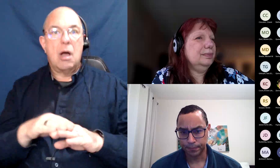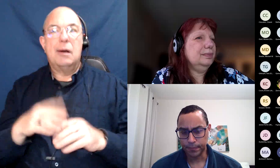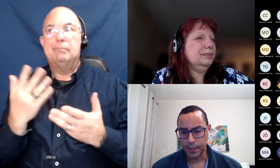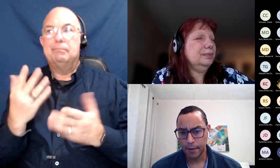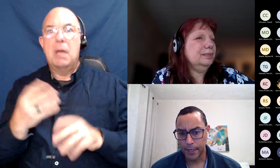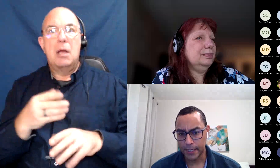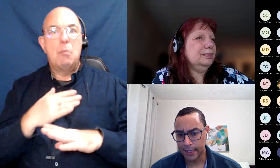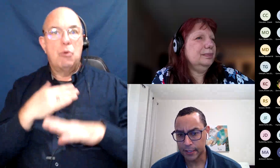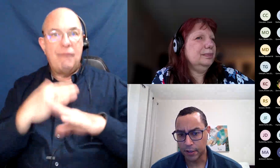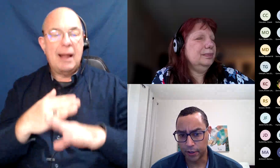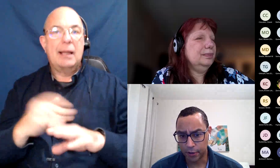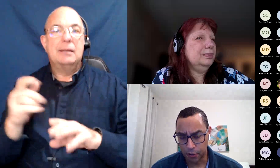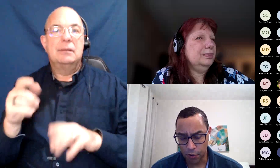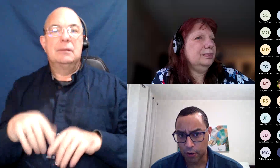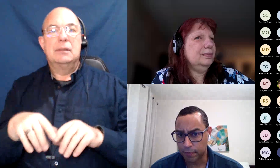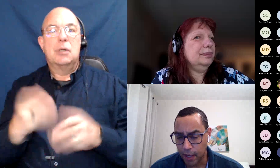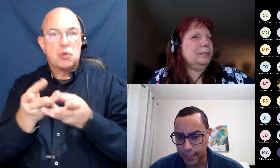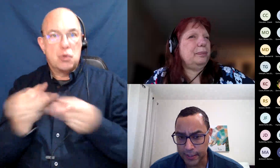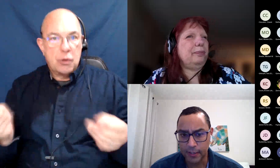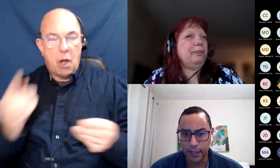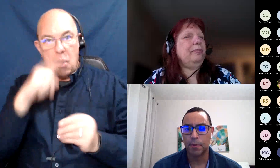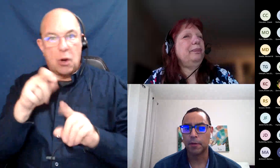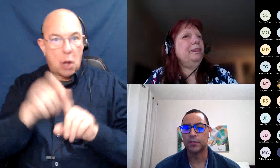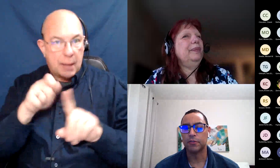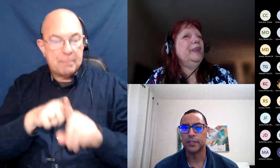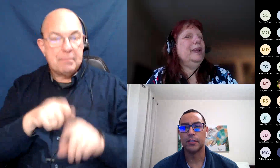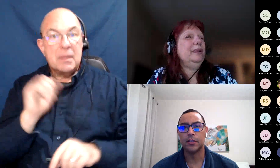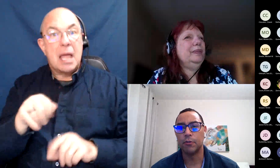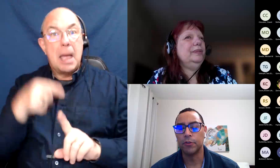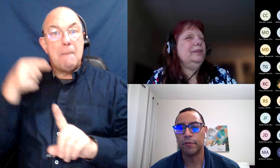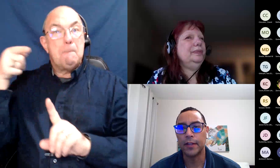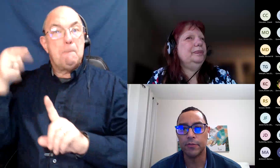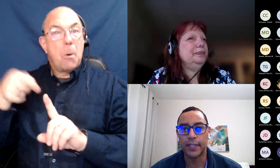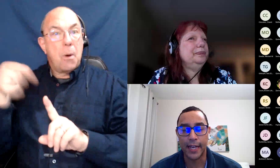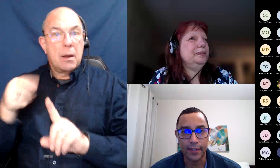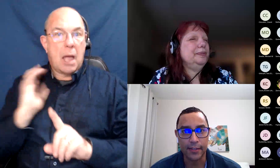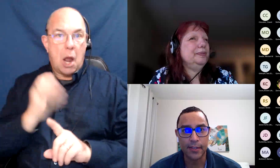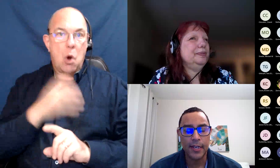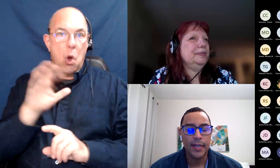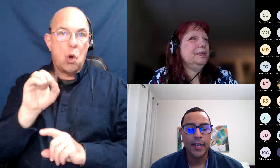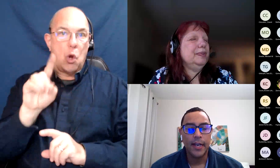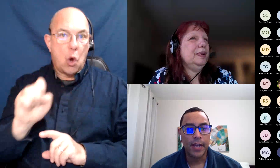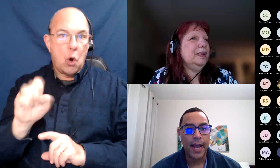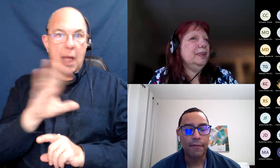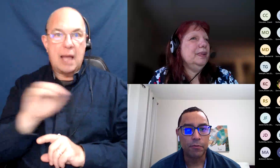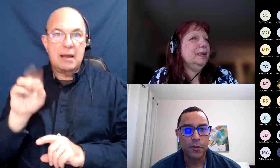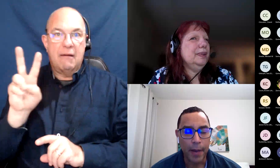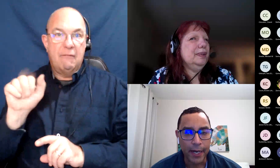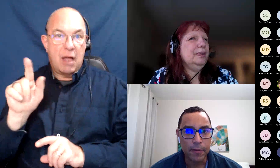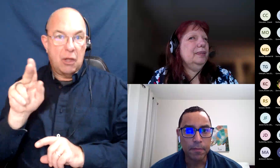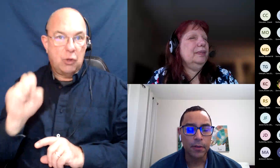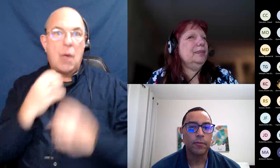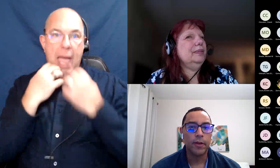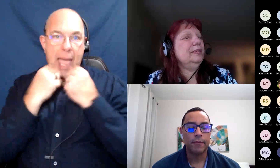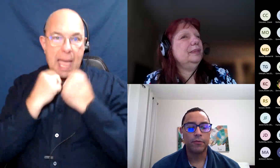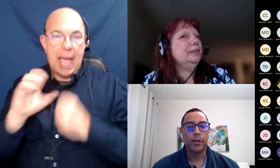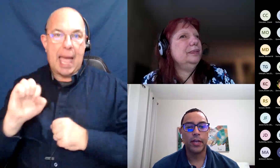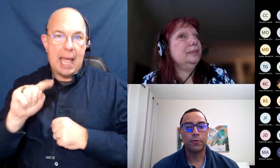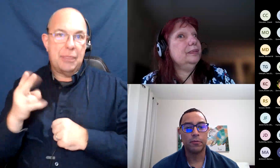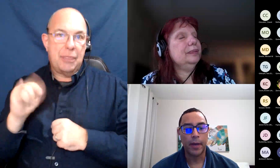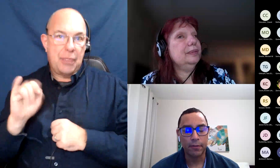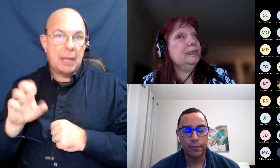forth. But I think that the core of all this in the public service is our code of values and ethics. We have to respect people.